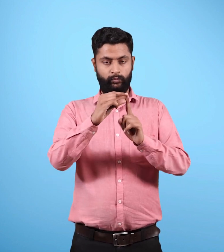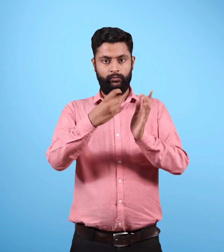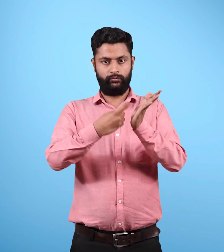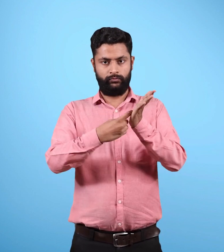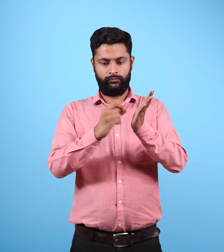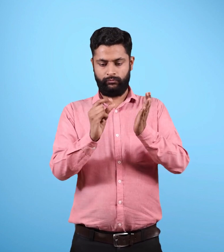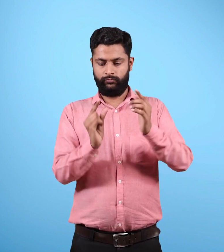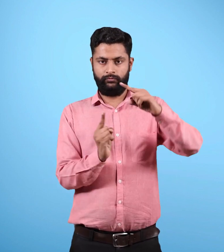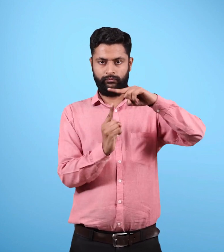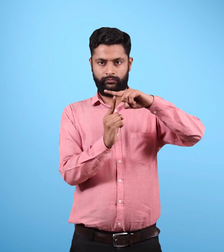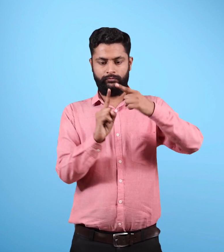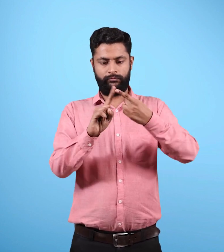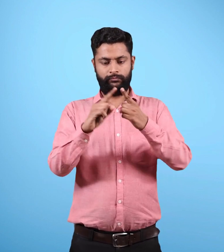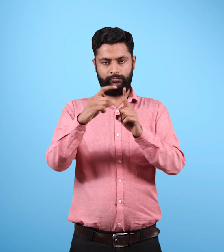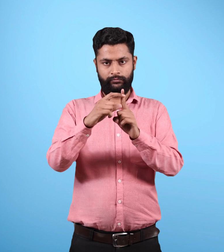sprouted seeds,